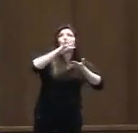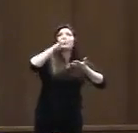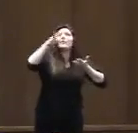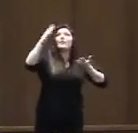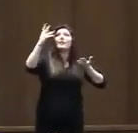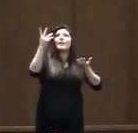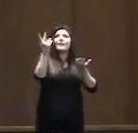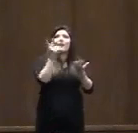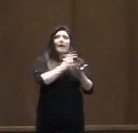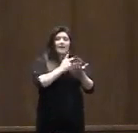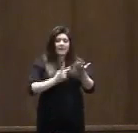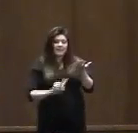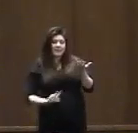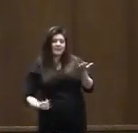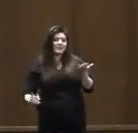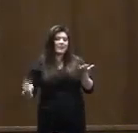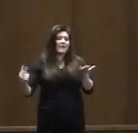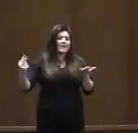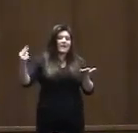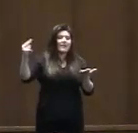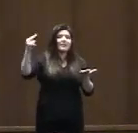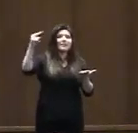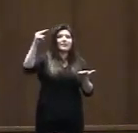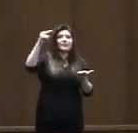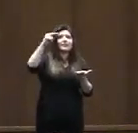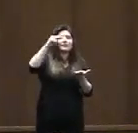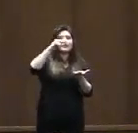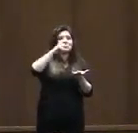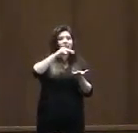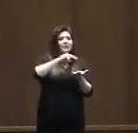the glory of the risen